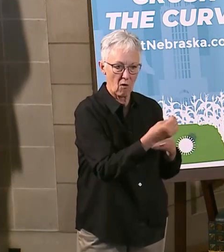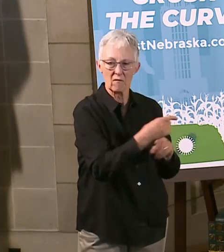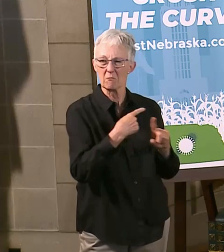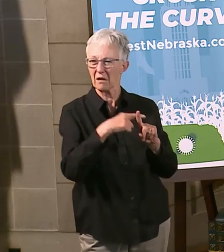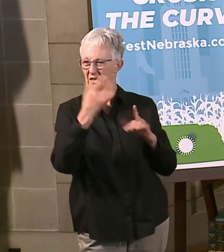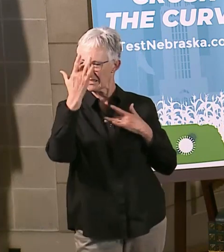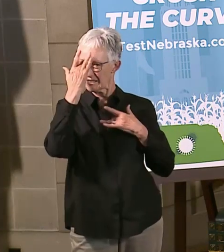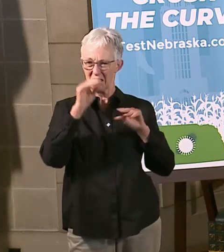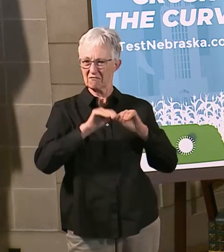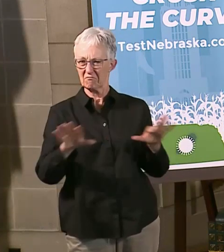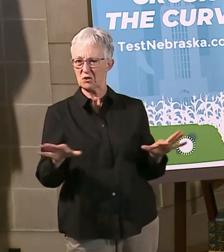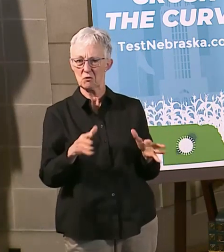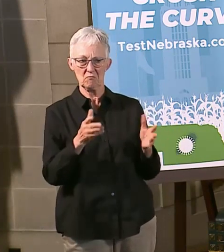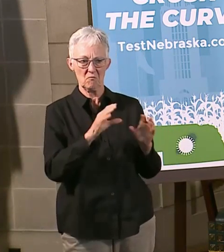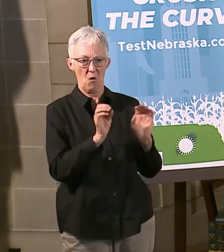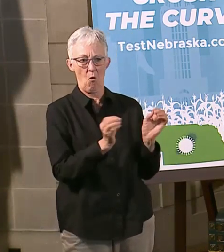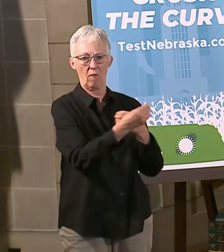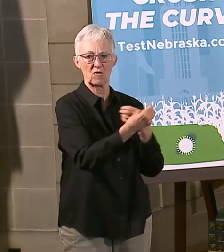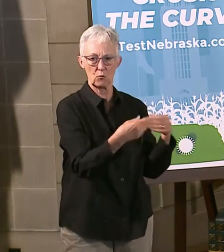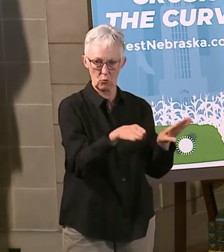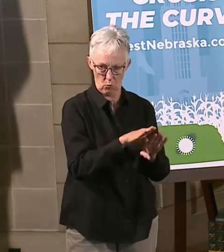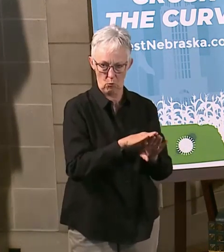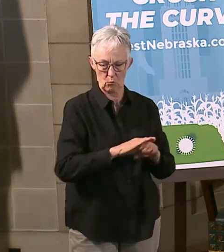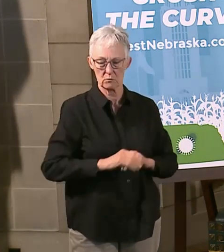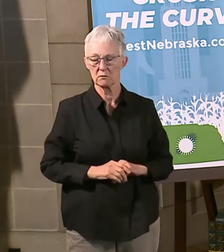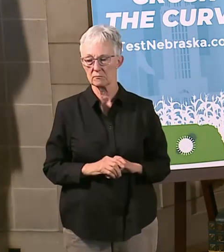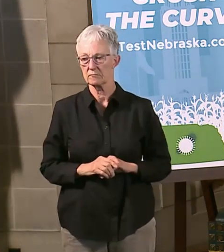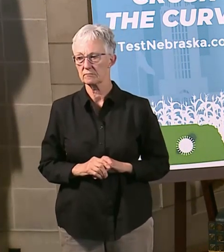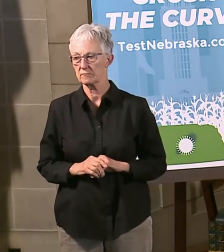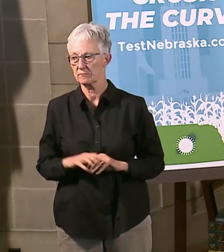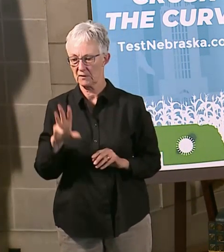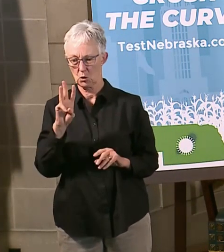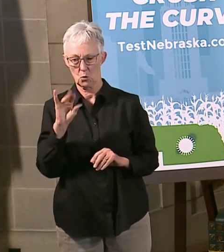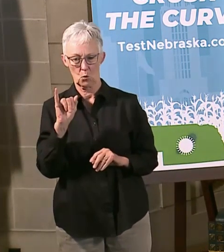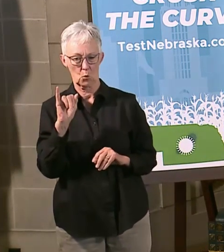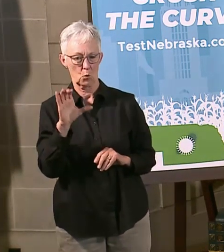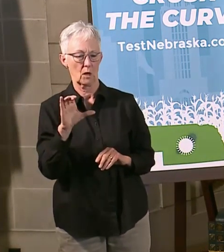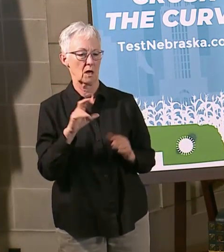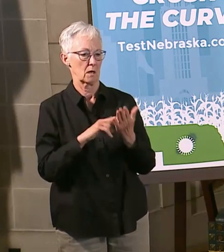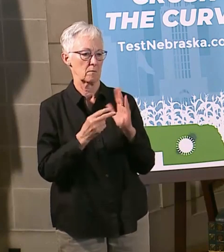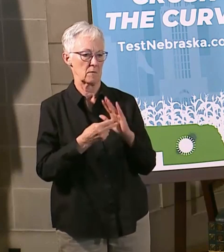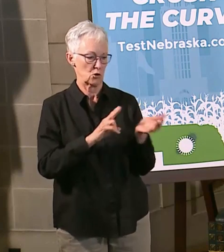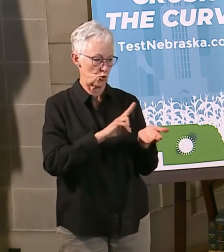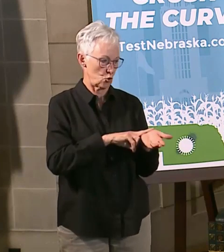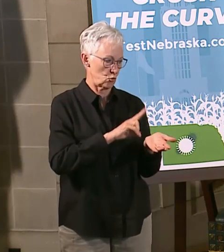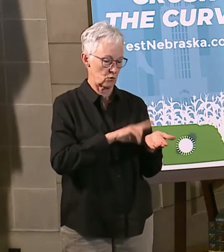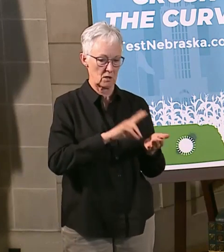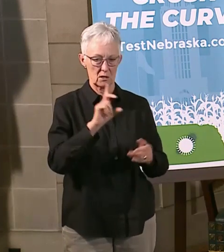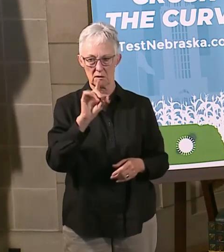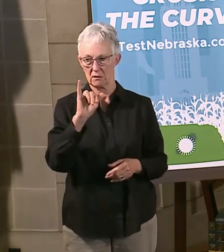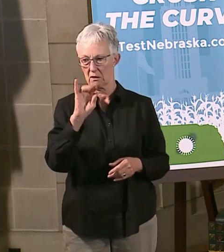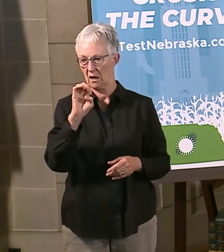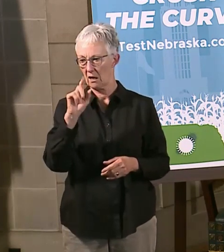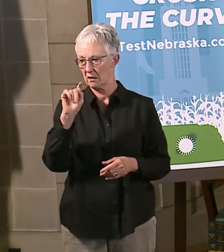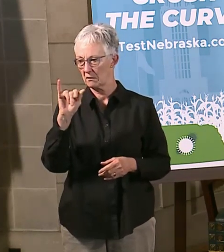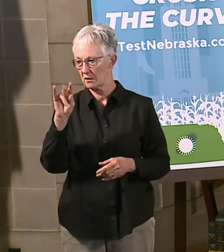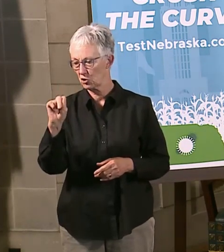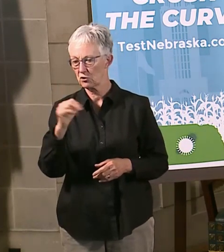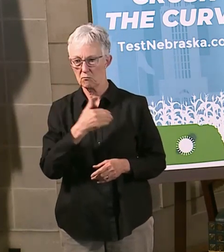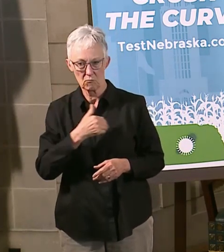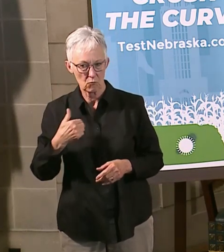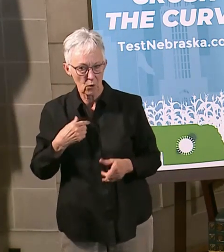other services available in their community. WIC is a network of nurses, dietitians, lactation consultants, and other